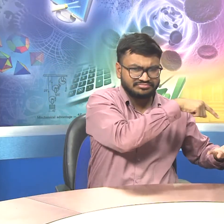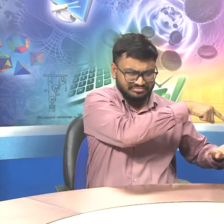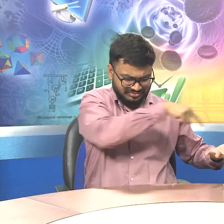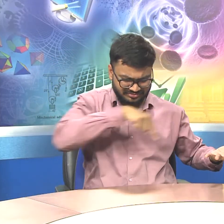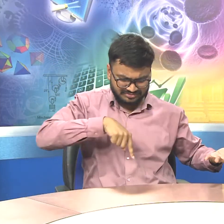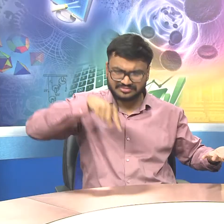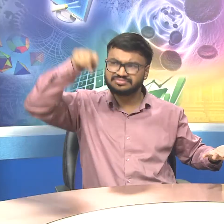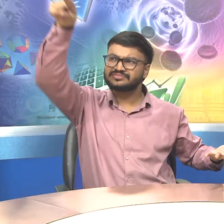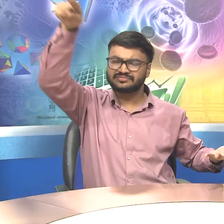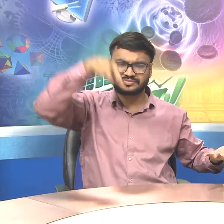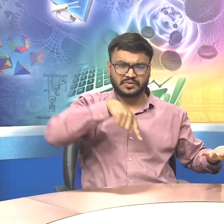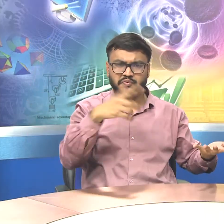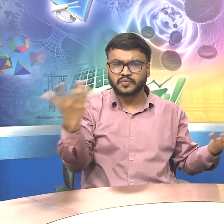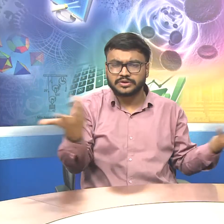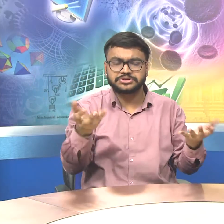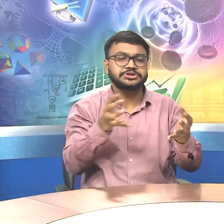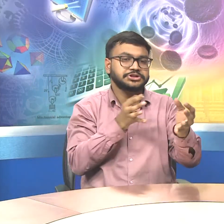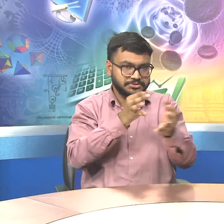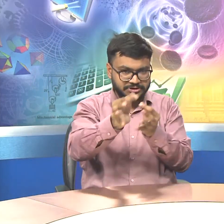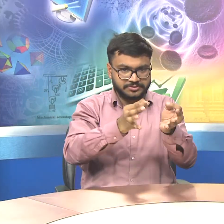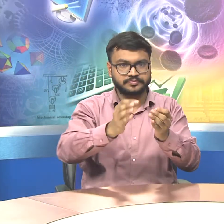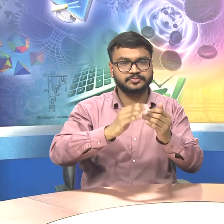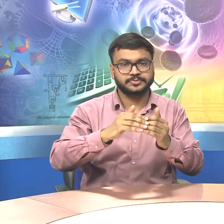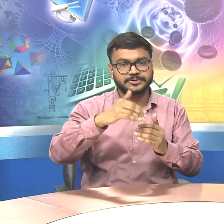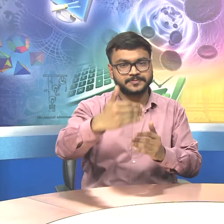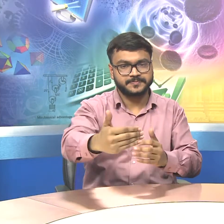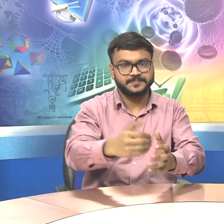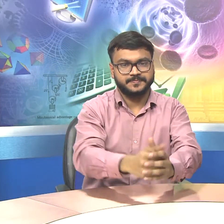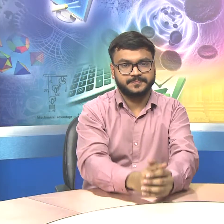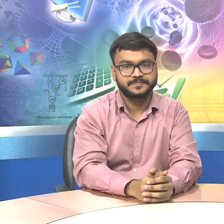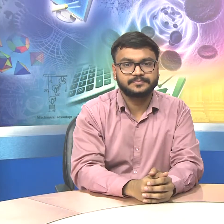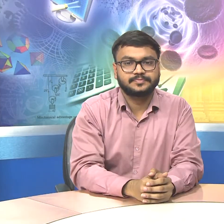mom and stairs.